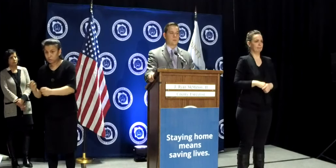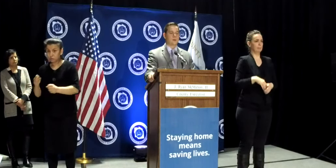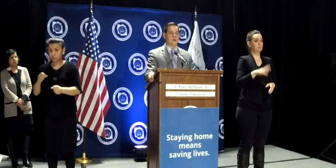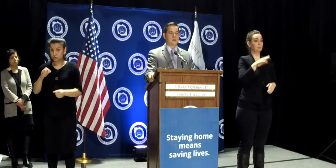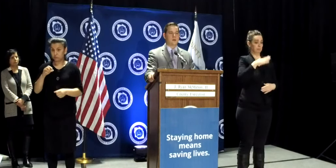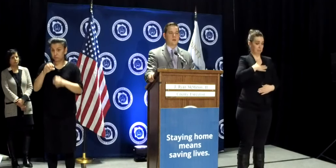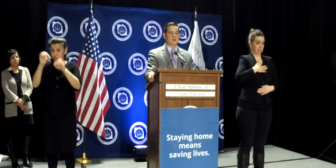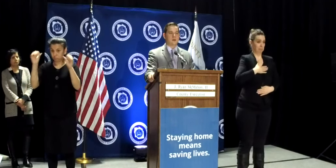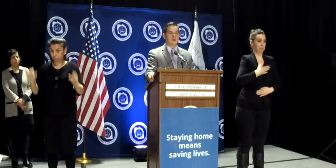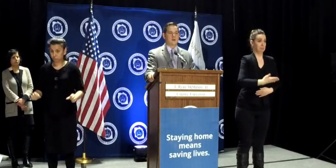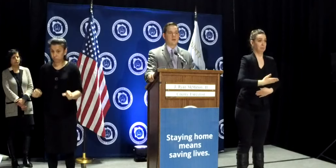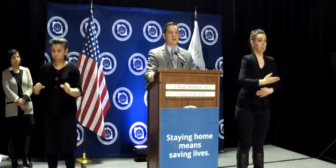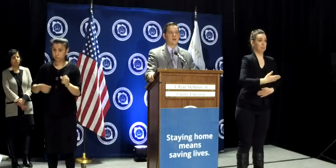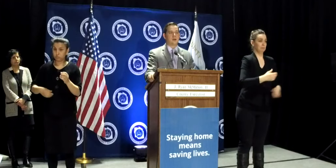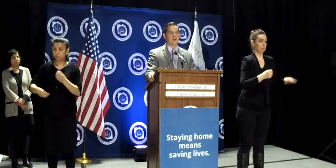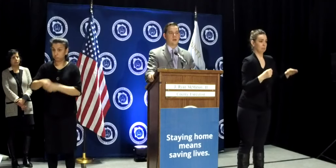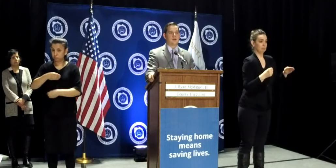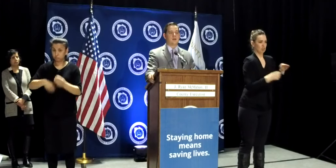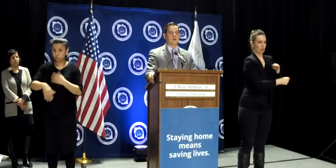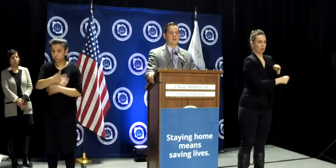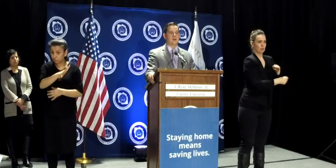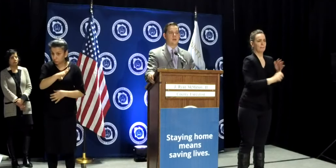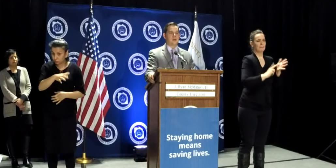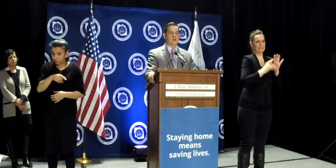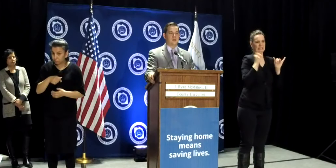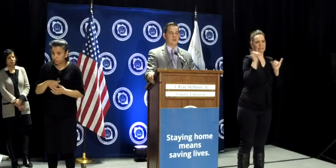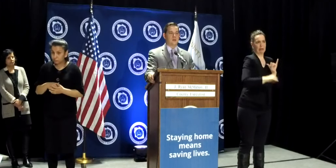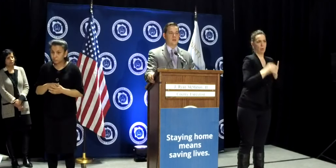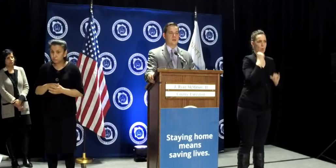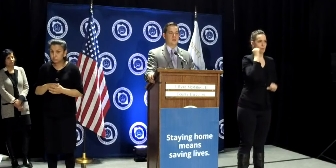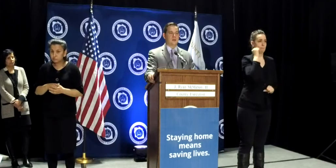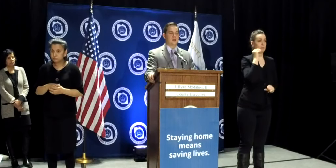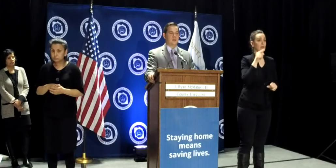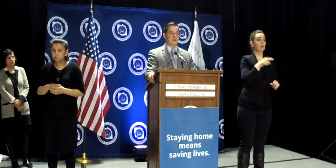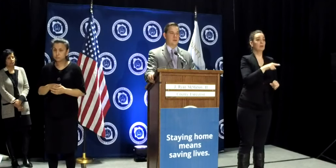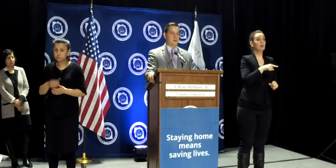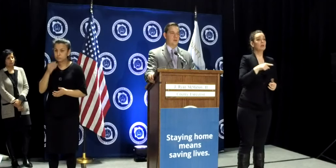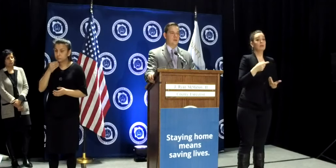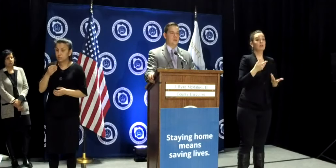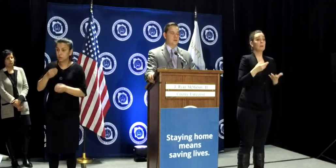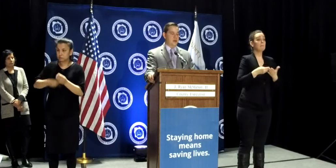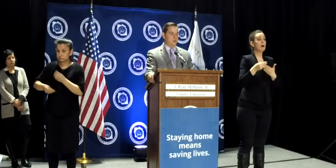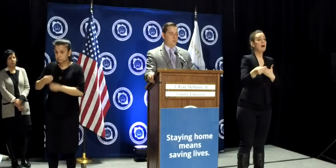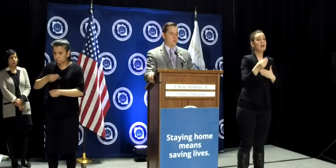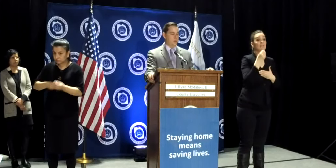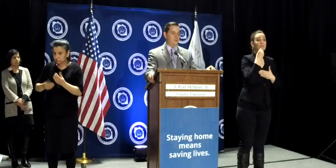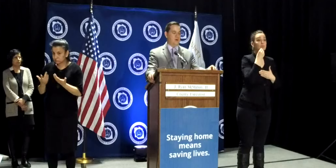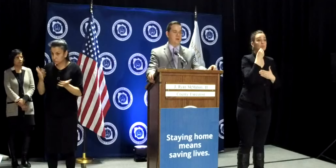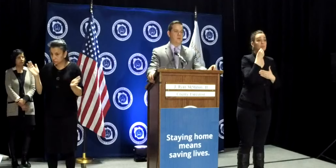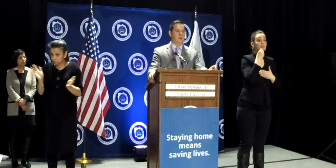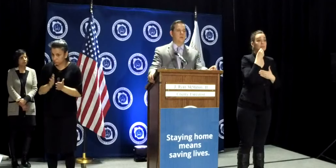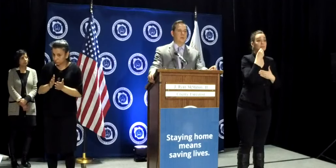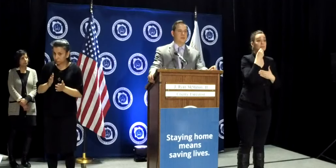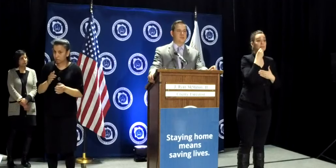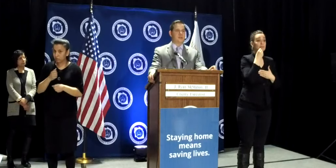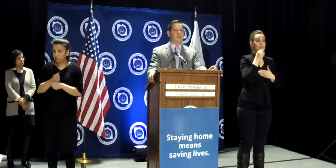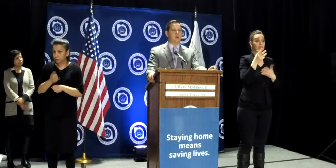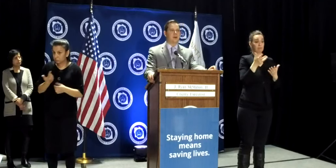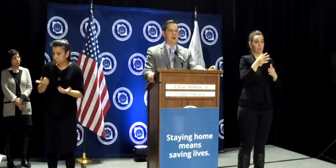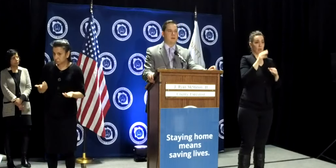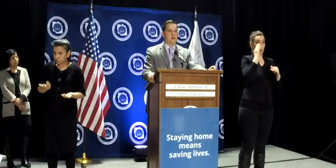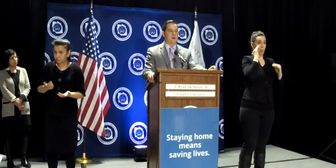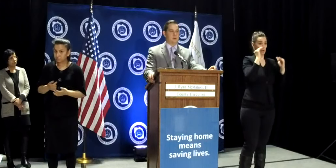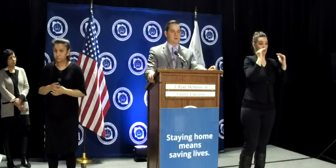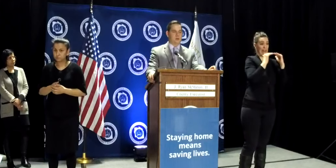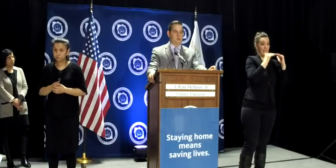working? The even birth years, the odd birth years. Have you been in contact with grocery stores, or is there a way that you've been monitoring it? Yeah, we have. It'll be interesting. On